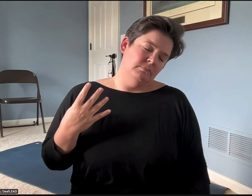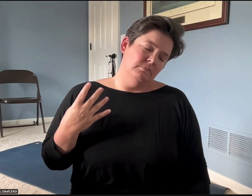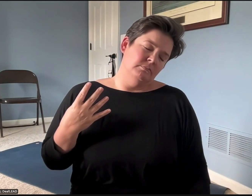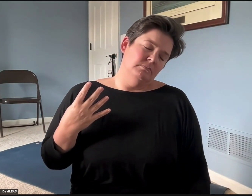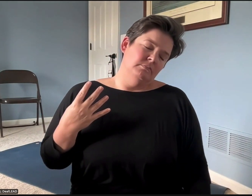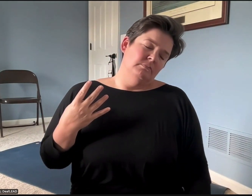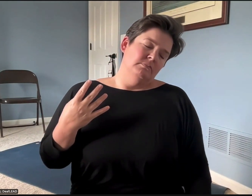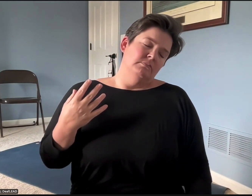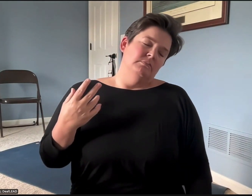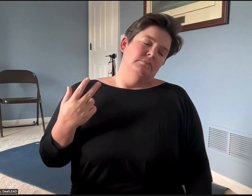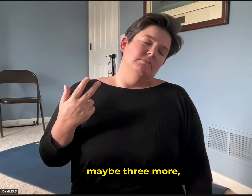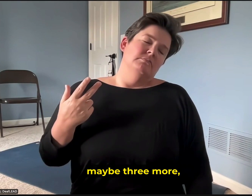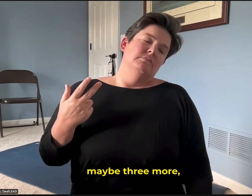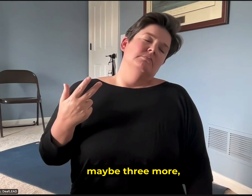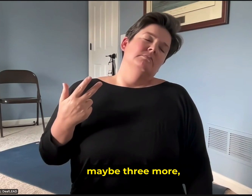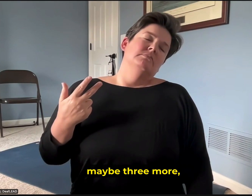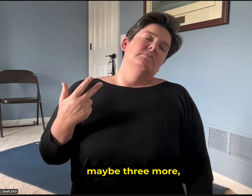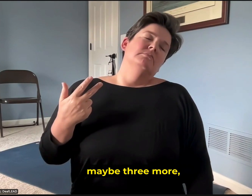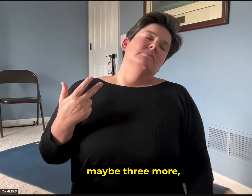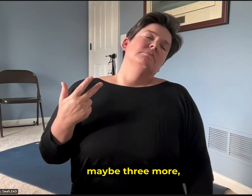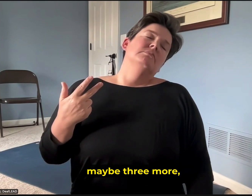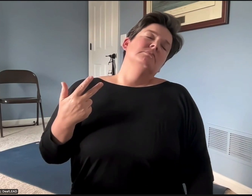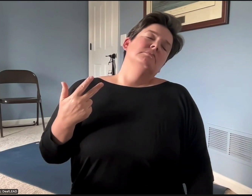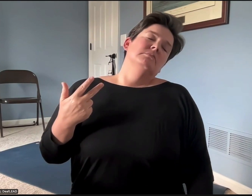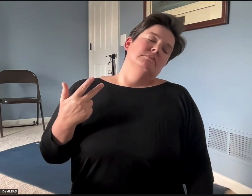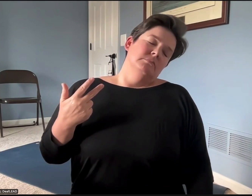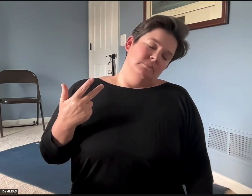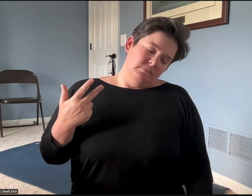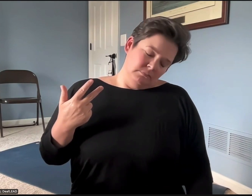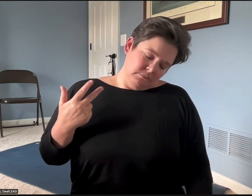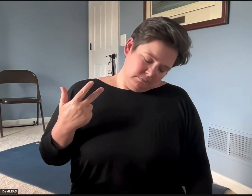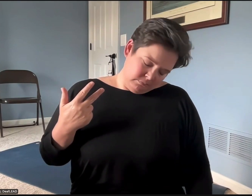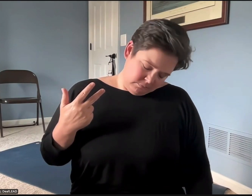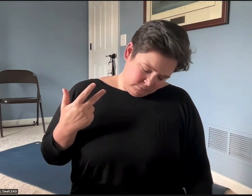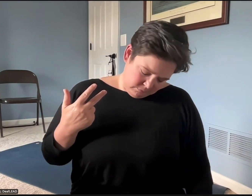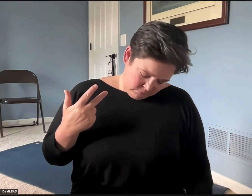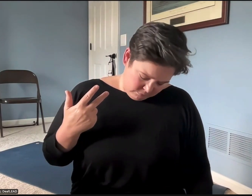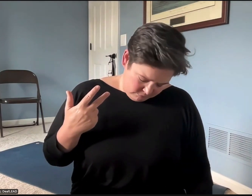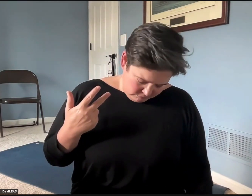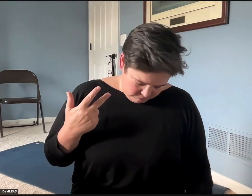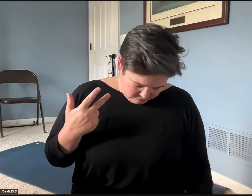Maybe 3 more.